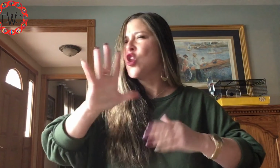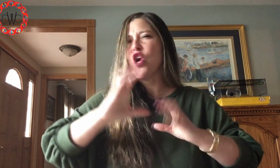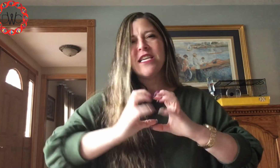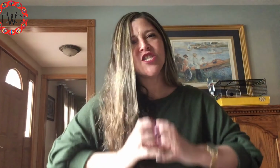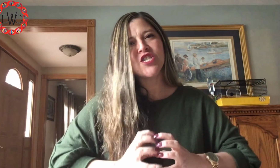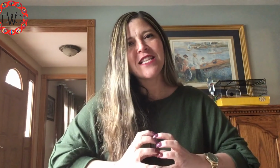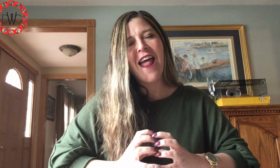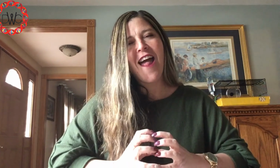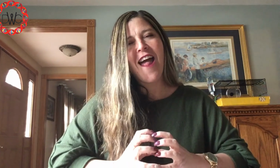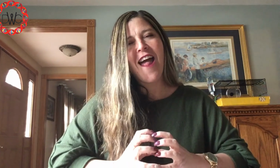There's technology.